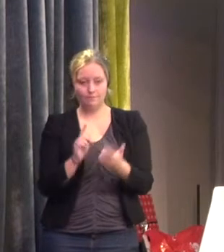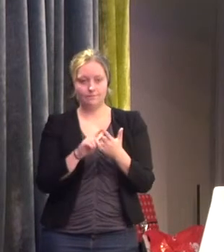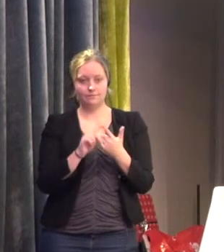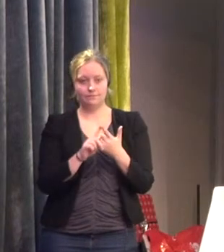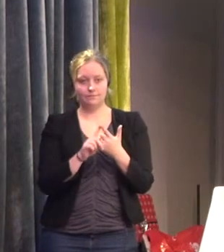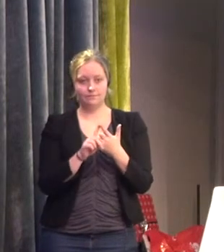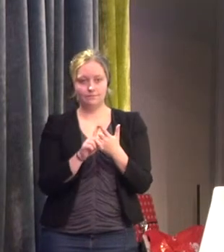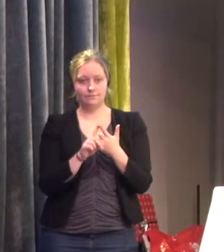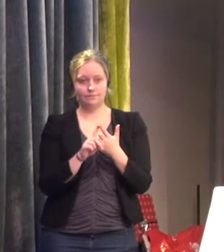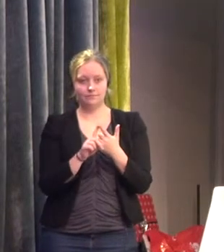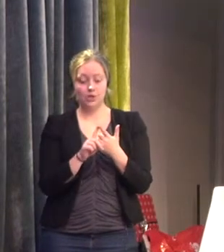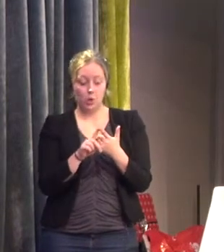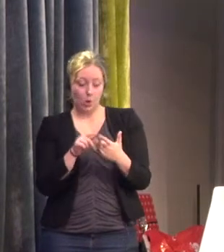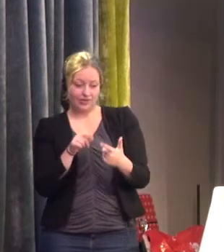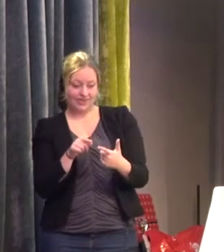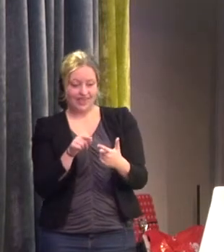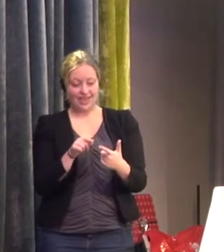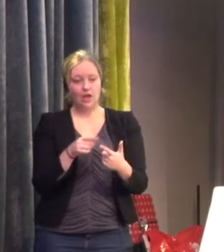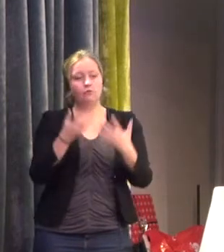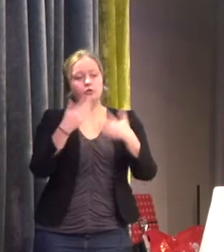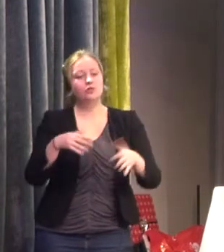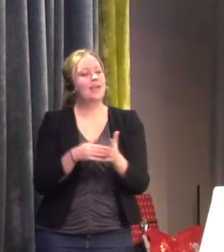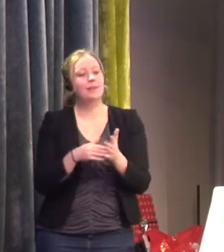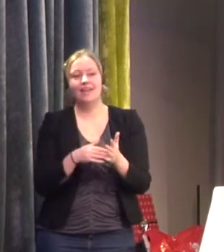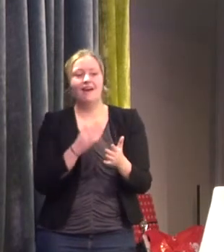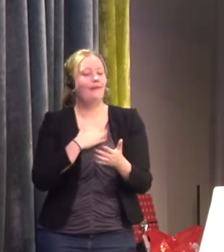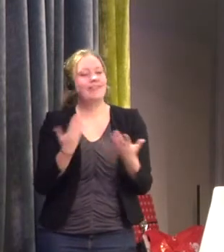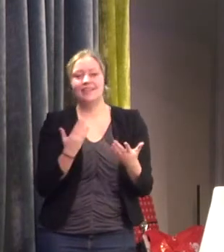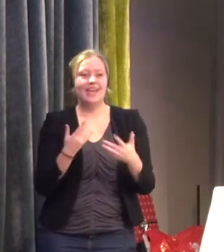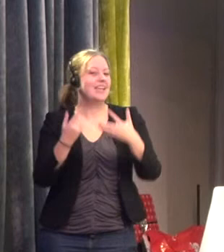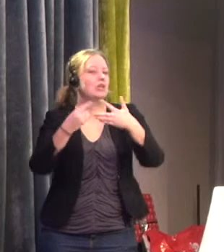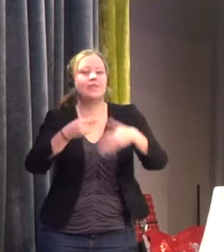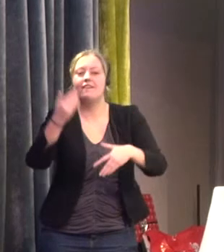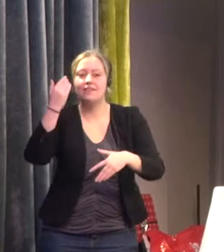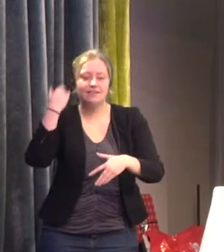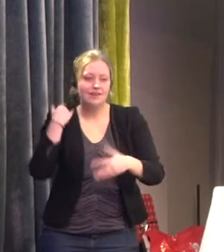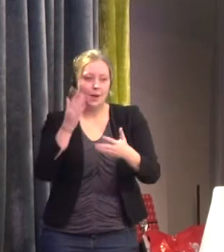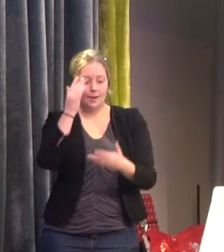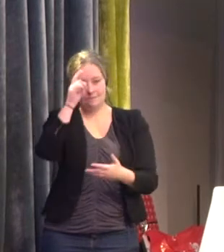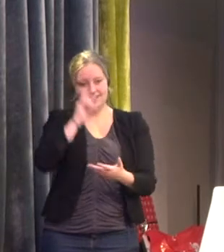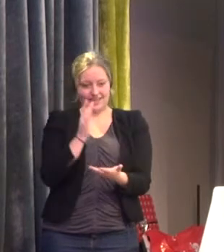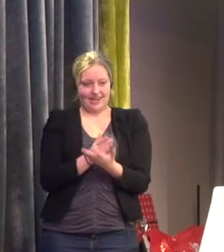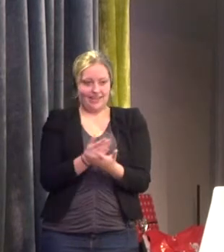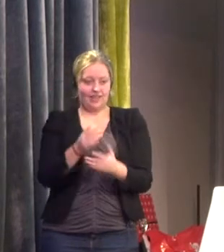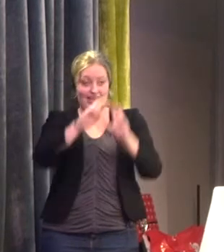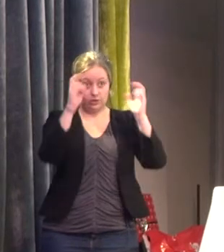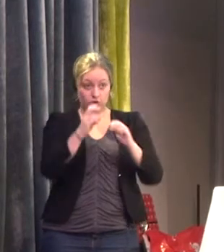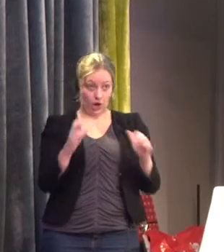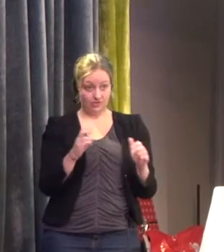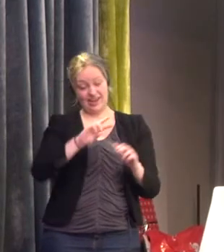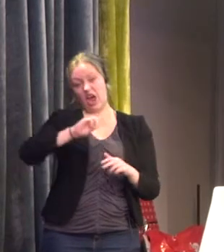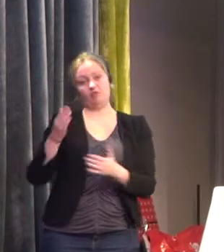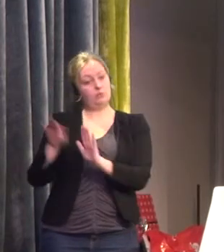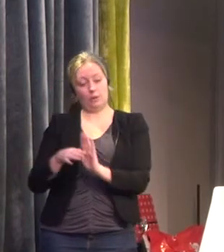disability not having been included in much of the international programming and human rights agendas. And the third was a bit of an academic